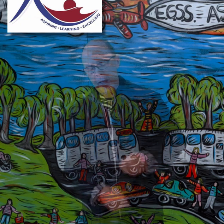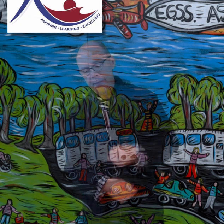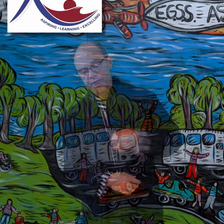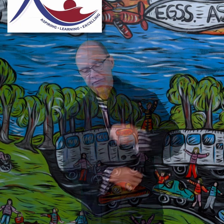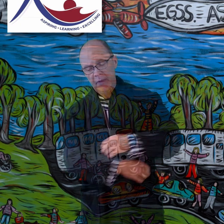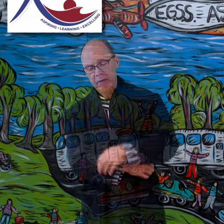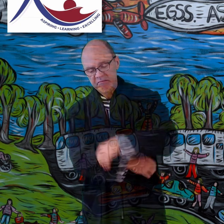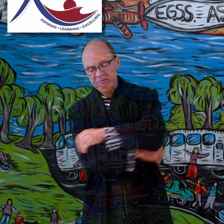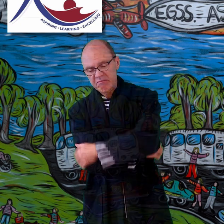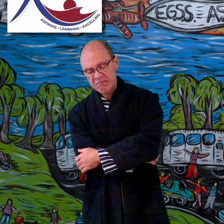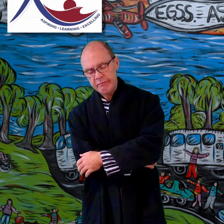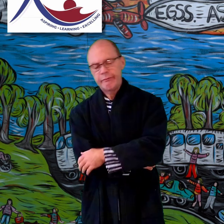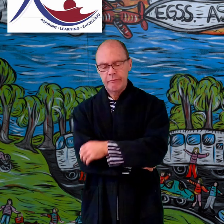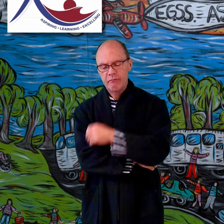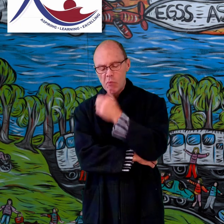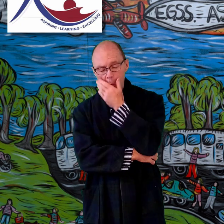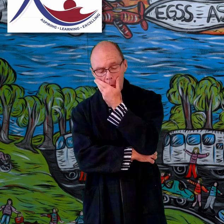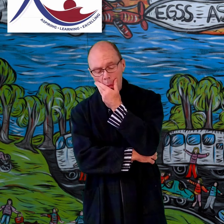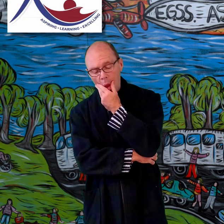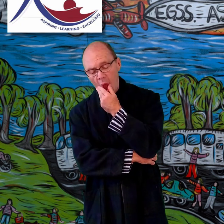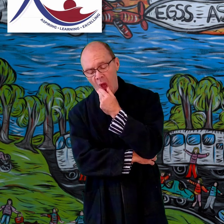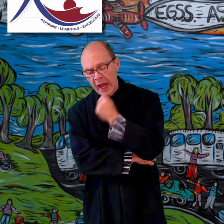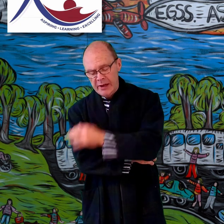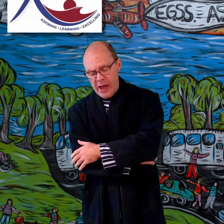Hi everyone, let's sing the wake up song.